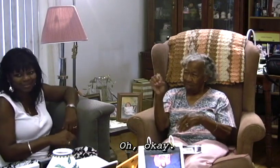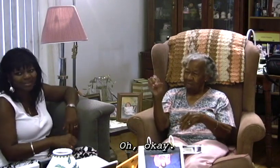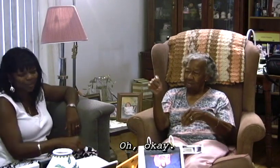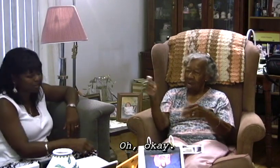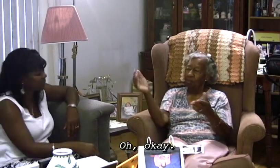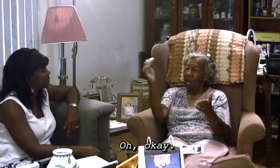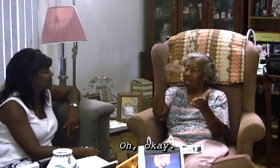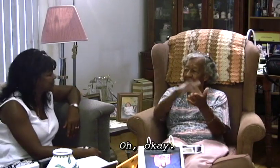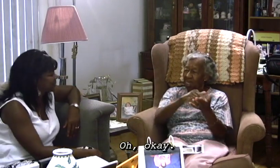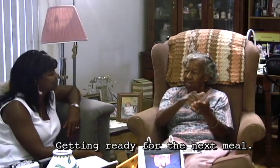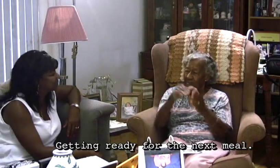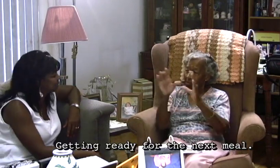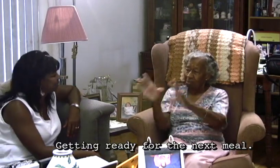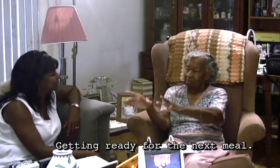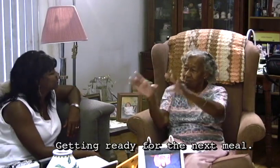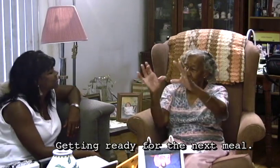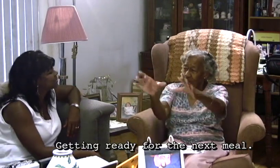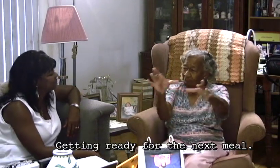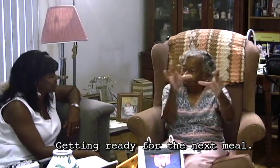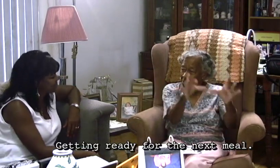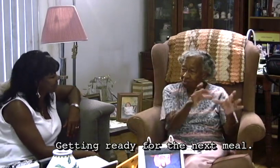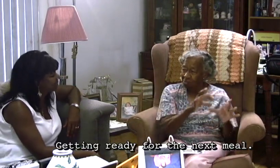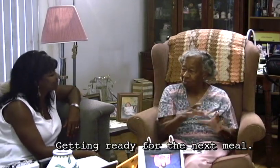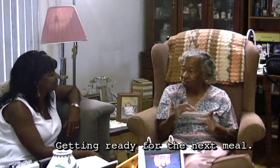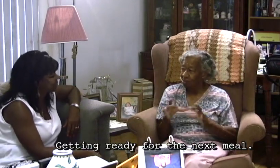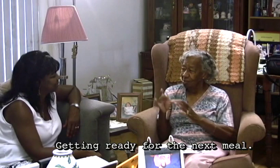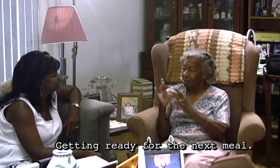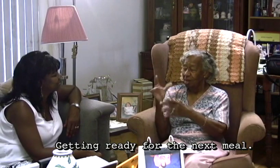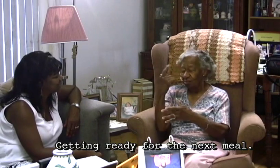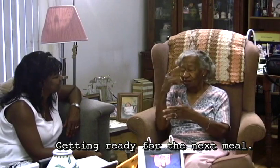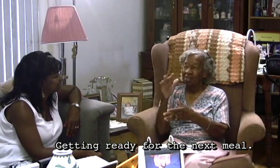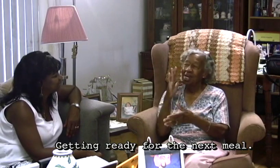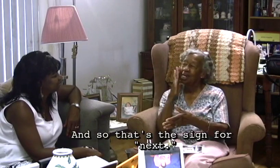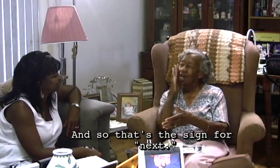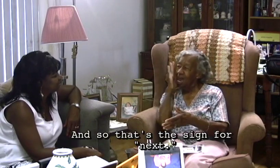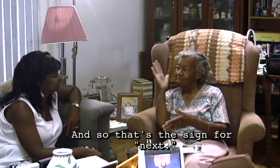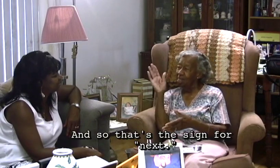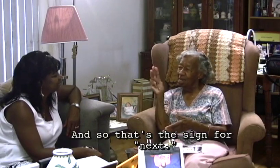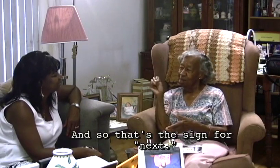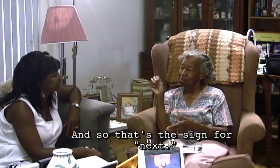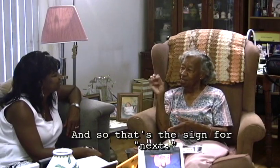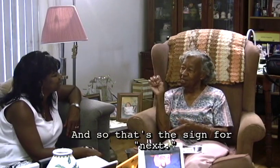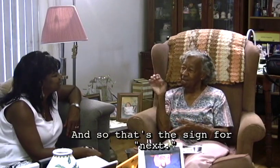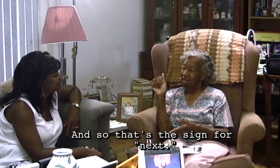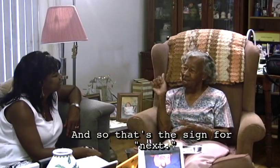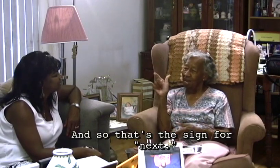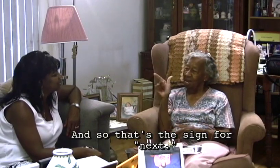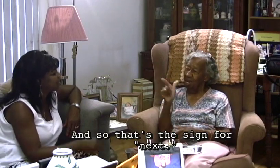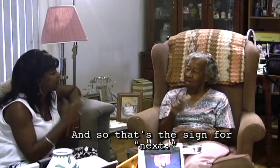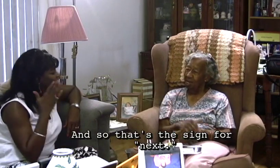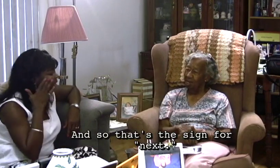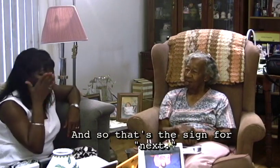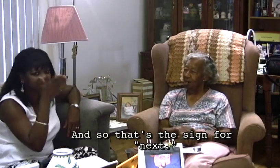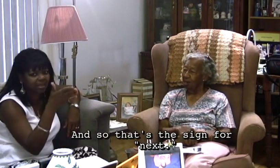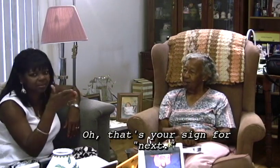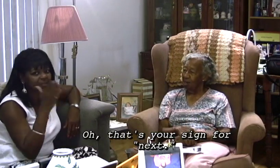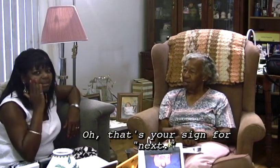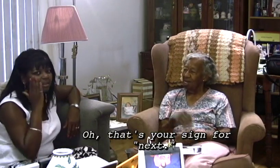Oh, okay. getting ready for the next meal. And so that's the sign for next.